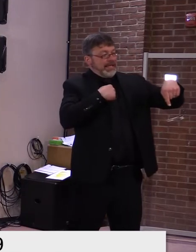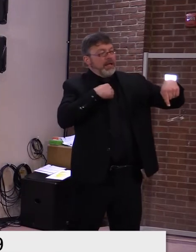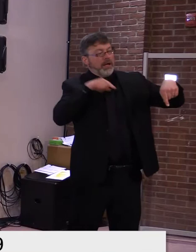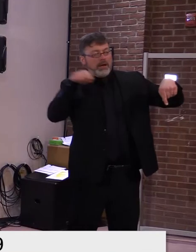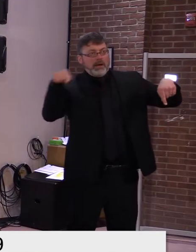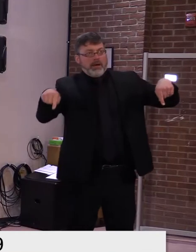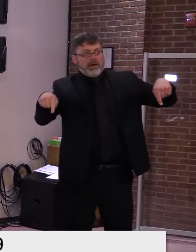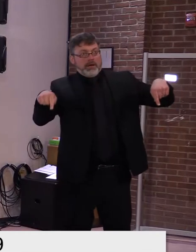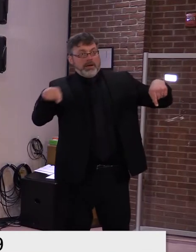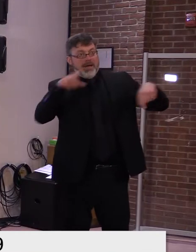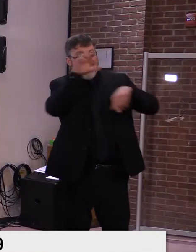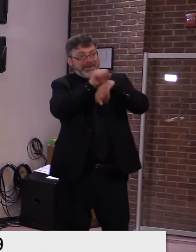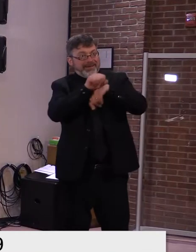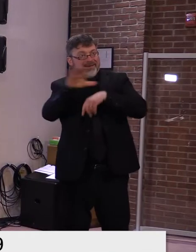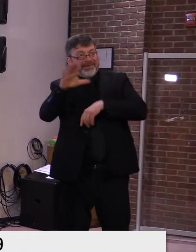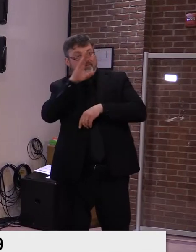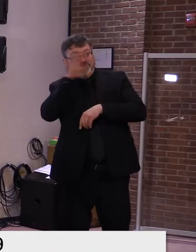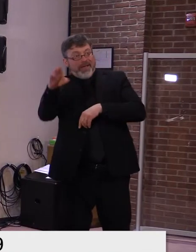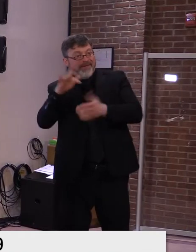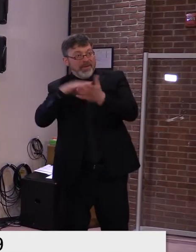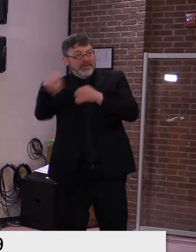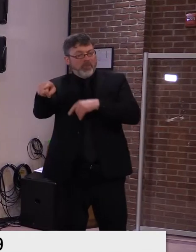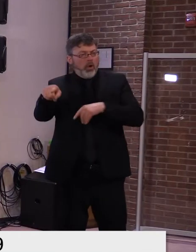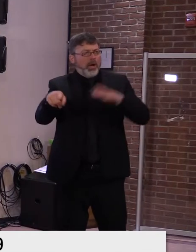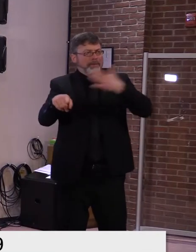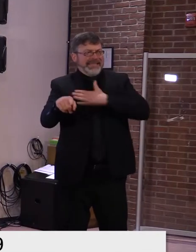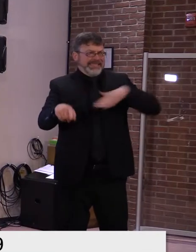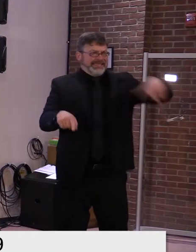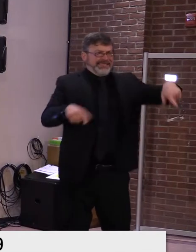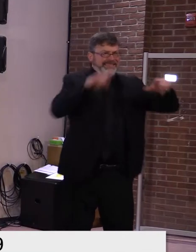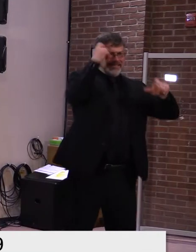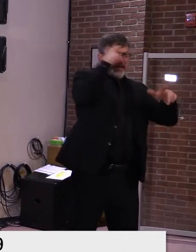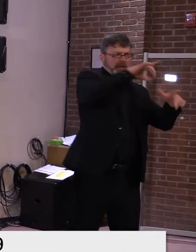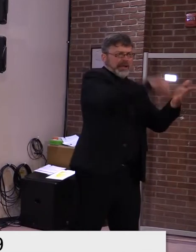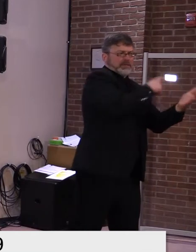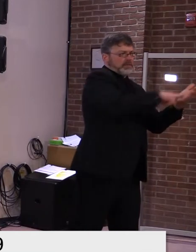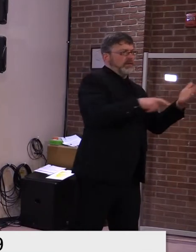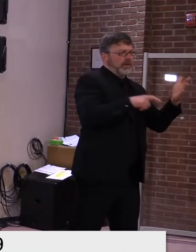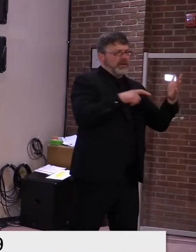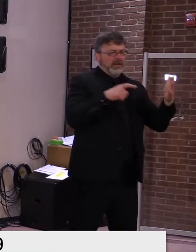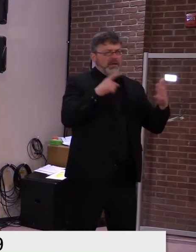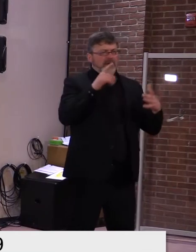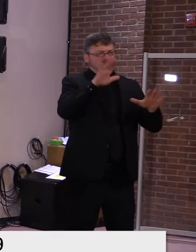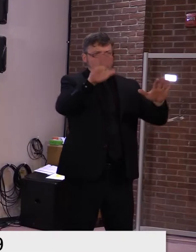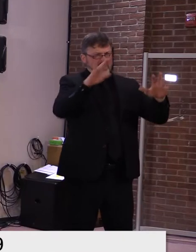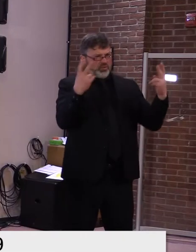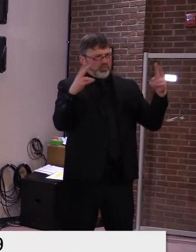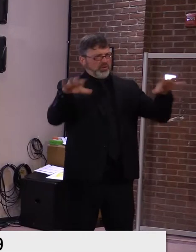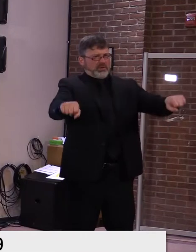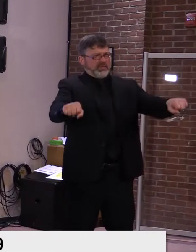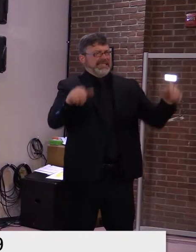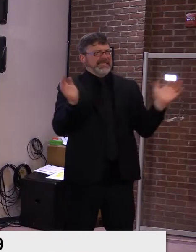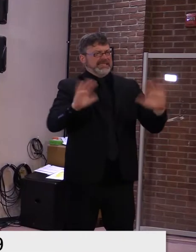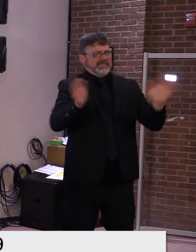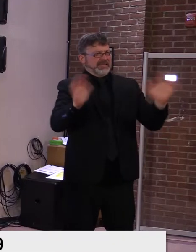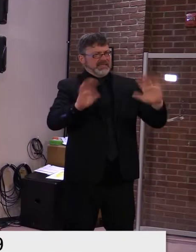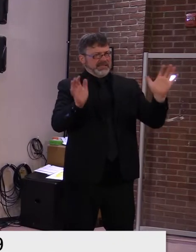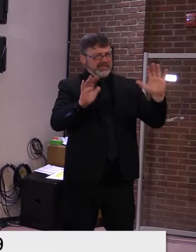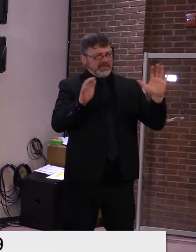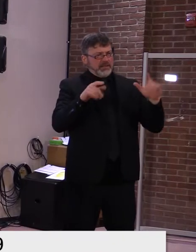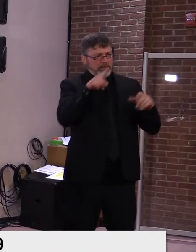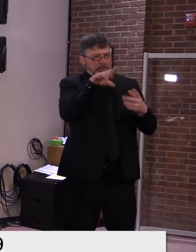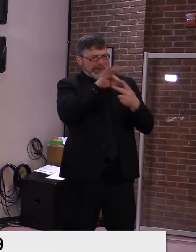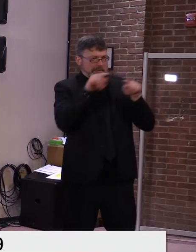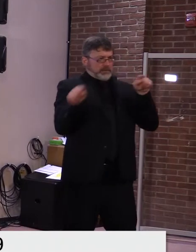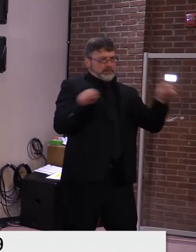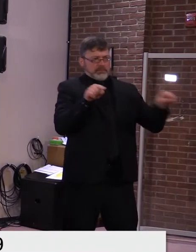need a vaccination. I want to thank you. It's been a very